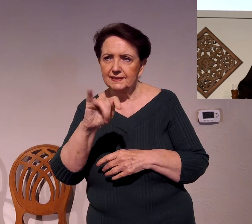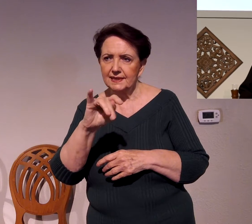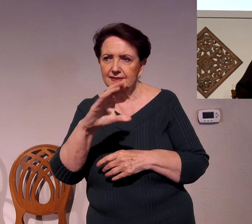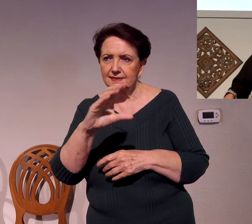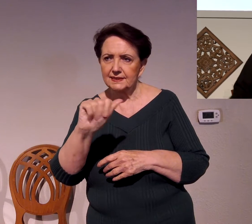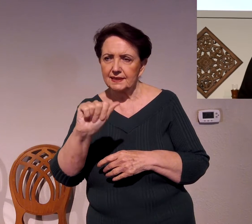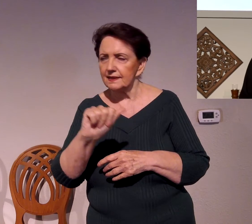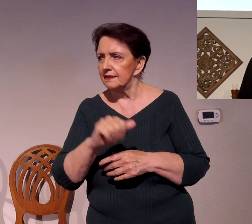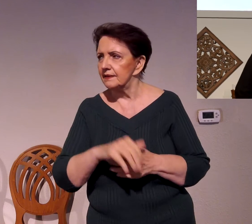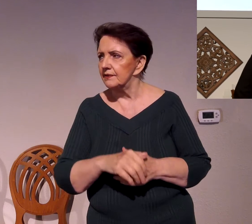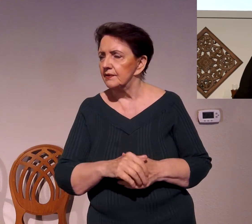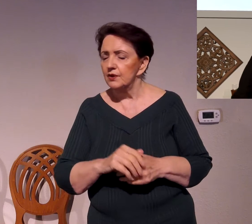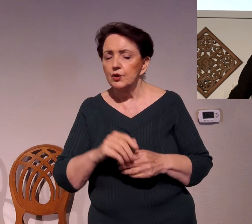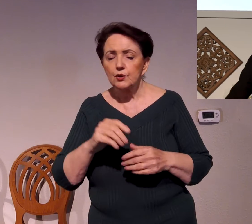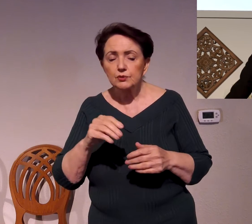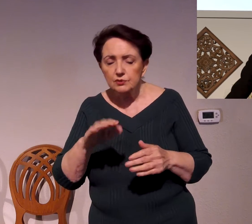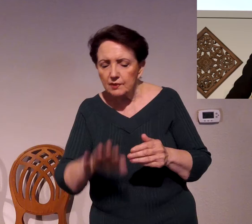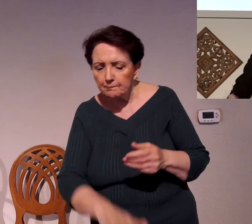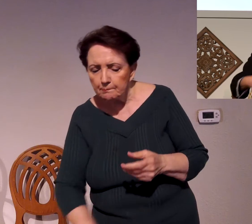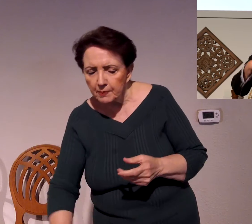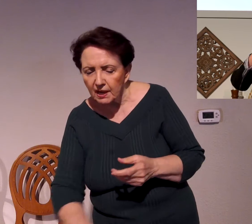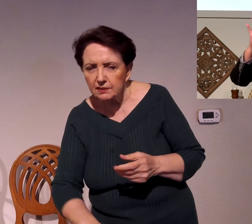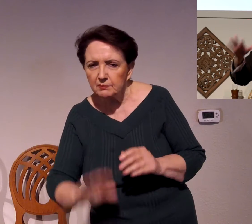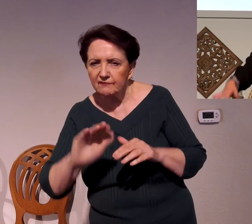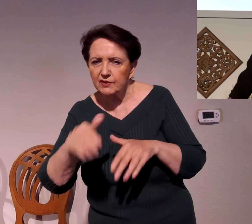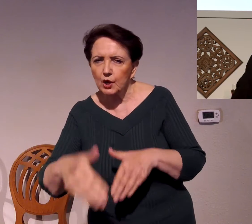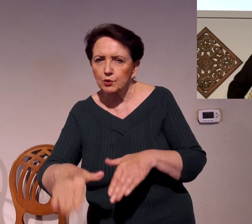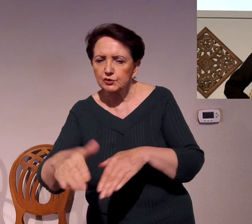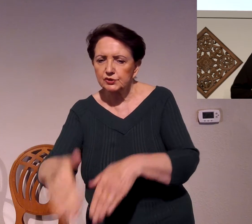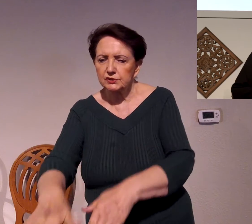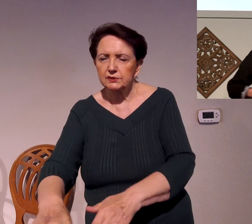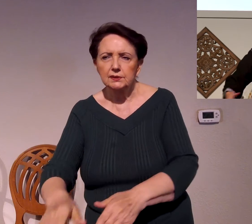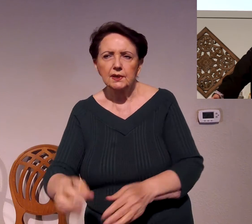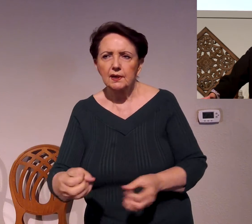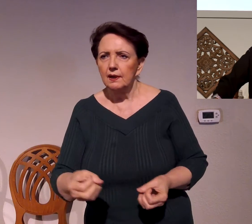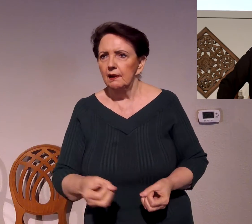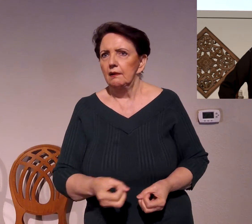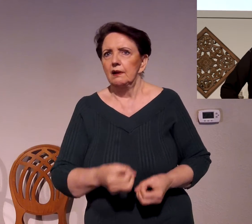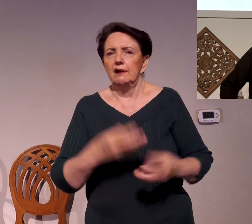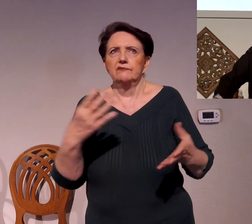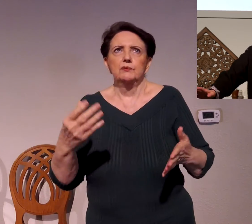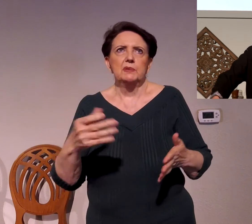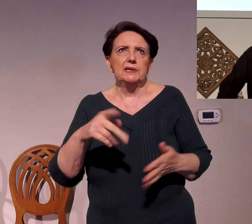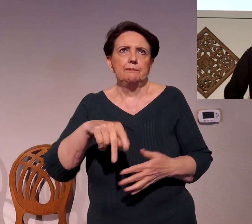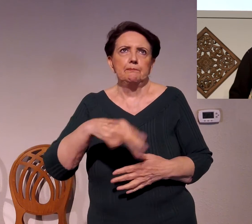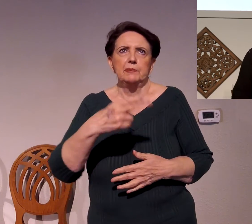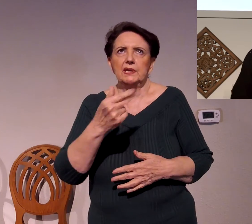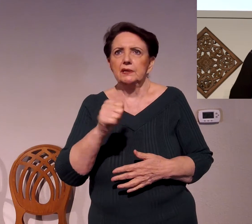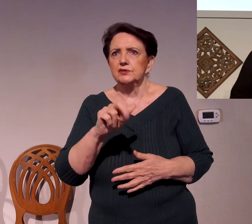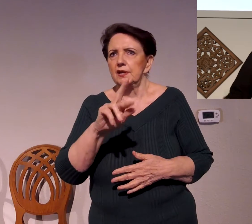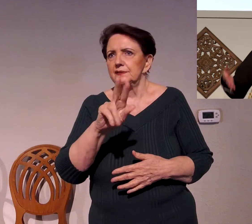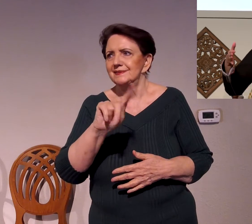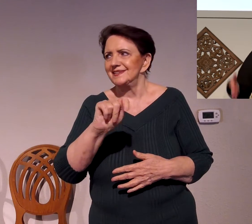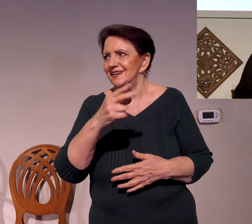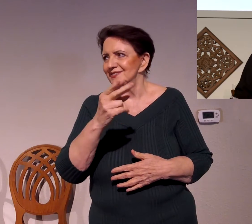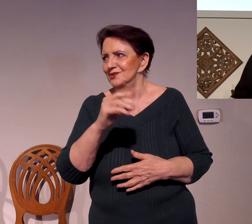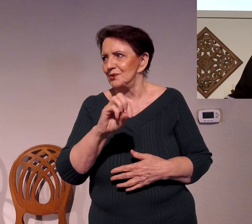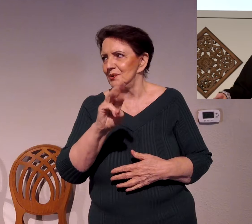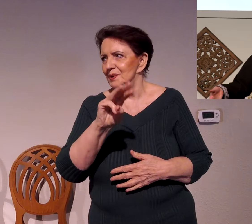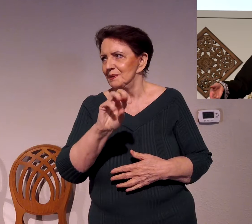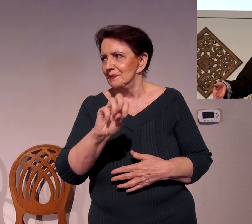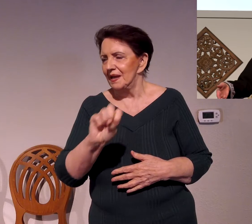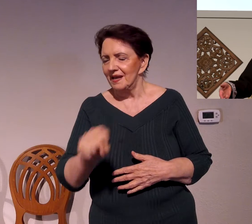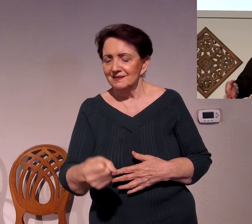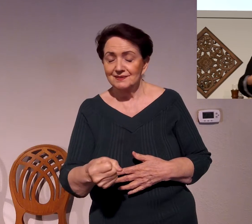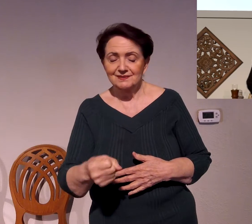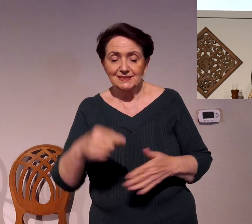trenches at the bottom of the ocean, whatever it is, however many fathoms, whatever, it's ridiculous how deep it is,